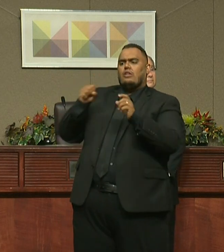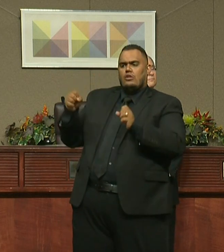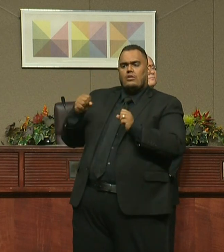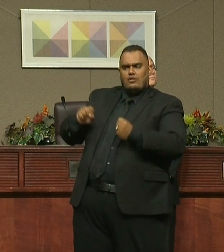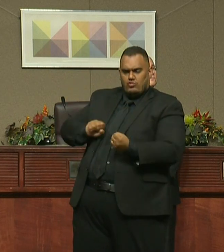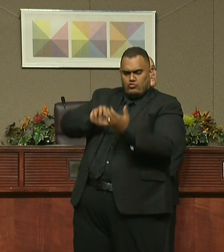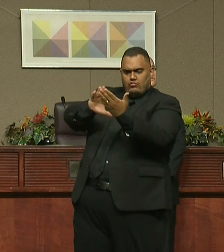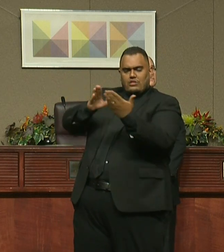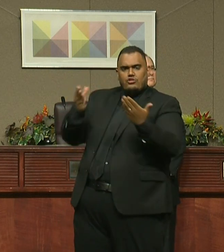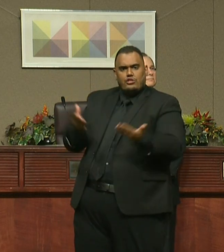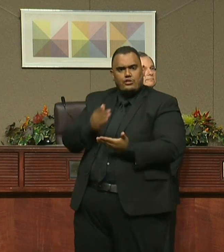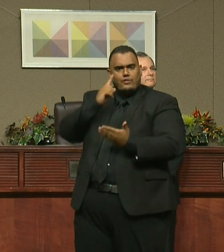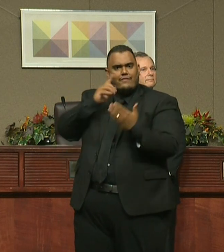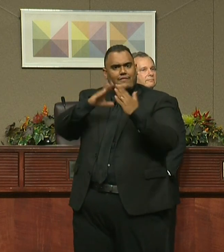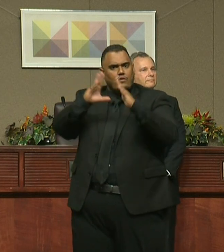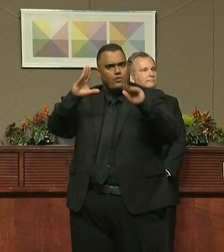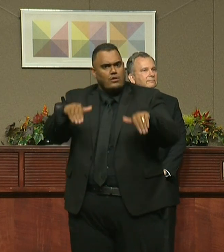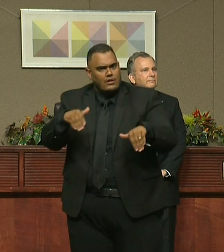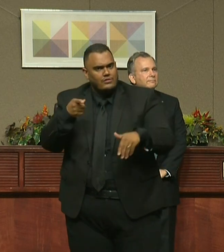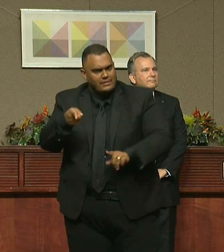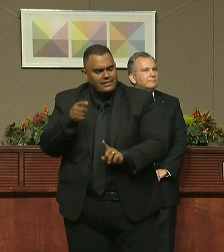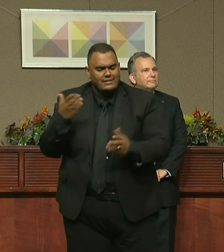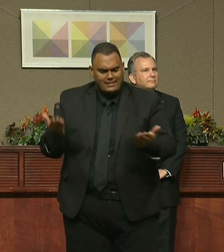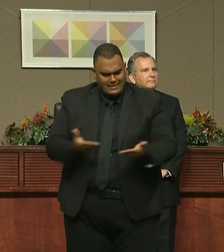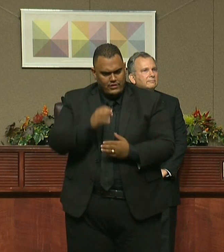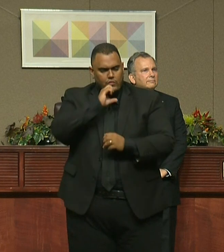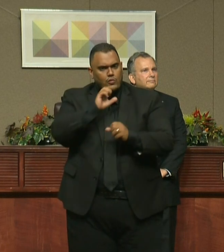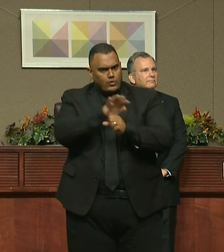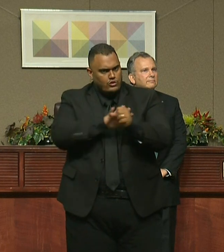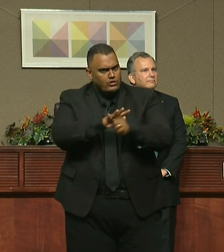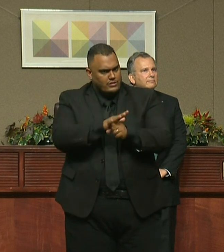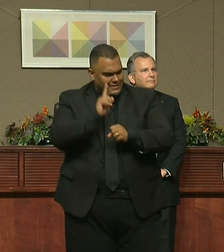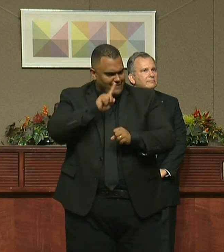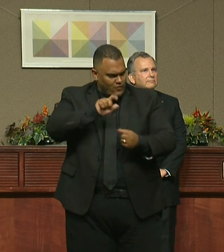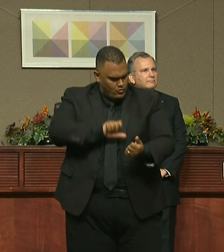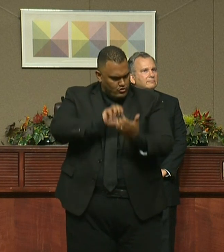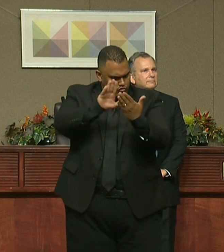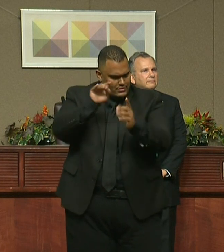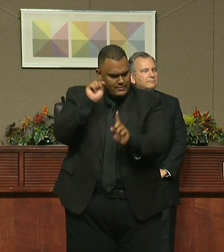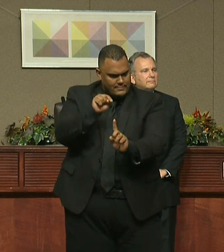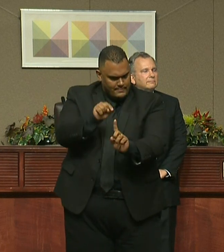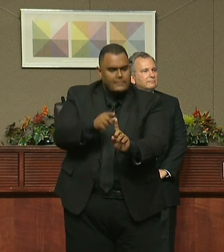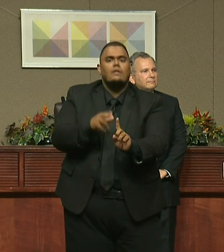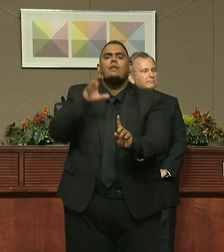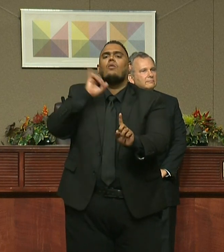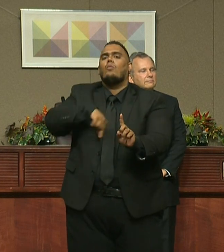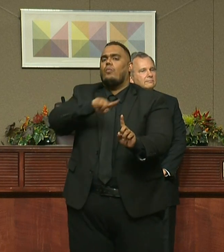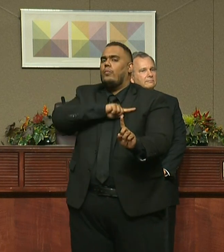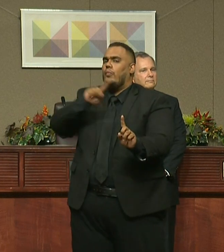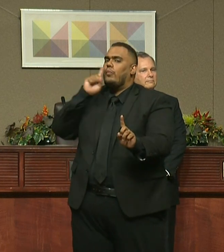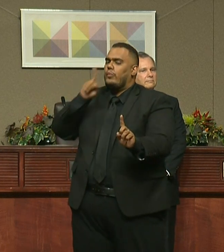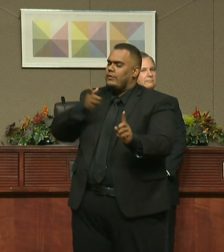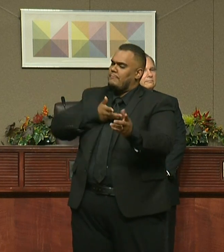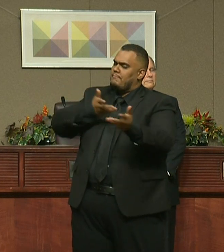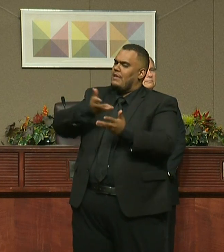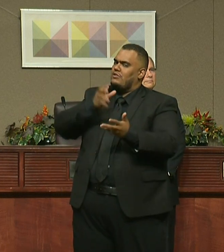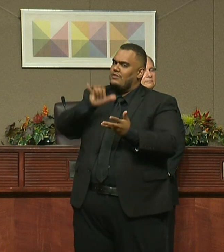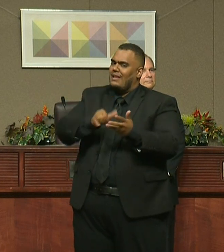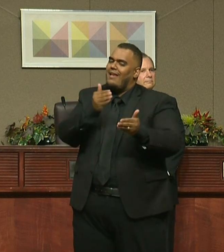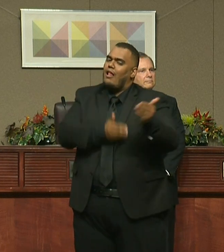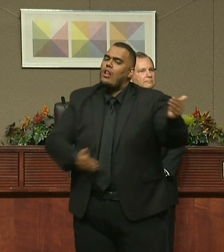Orange County to address that. And so we're dealing with that from a long-term perspective. And so